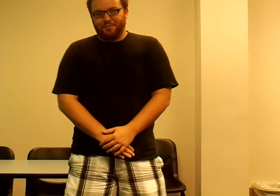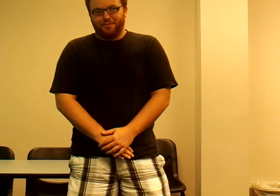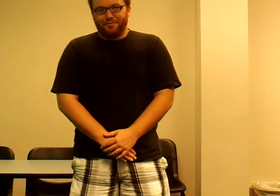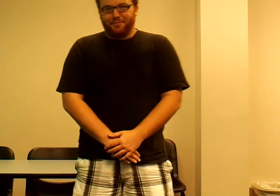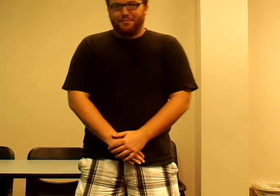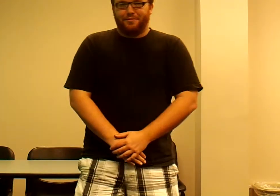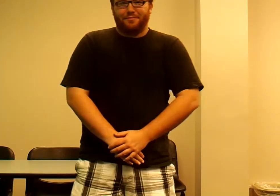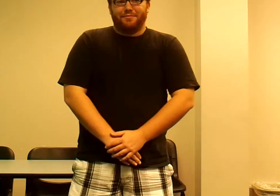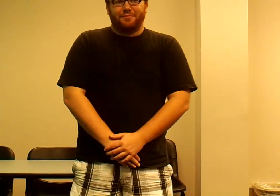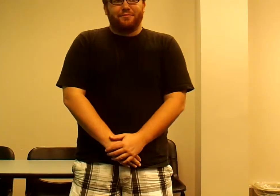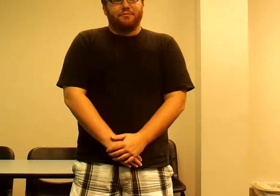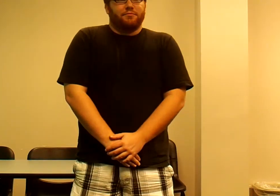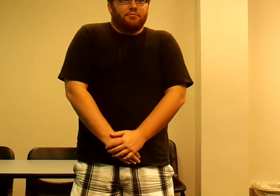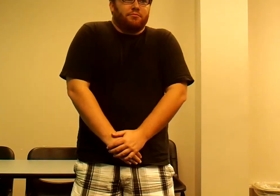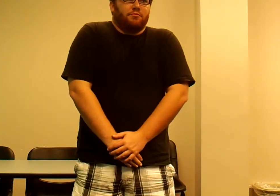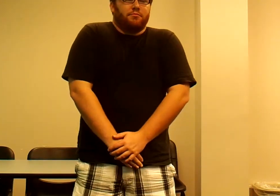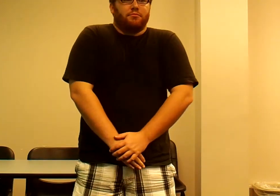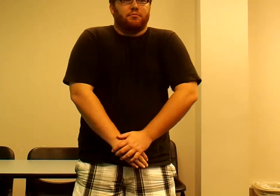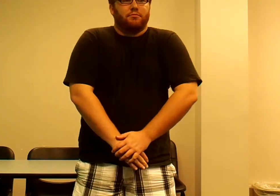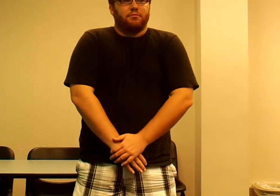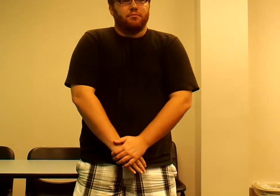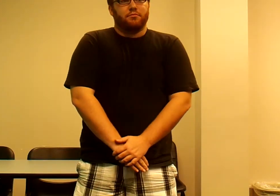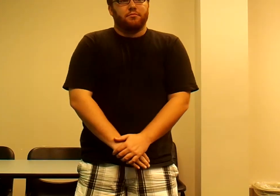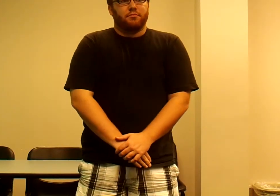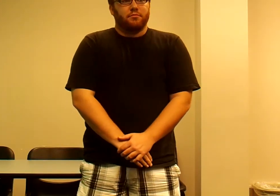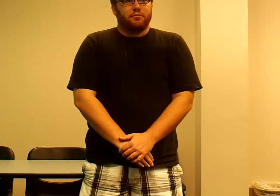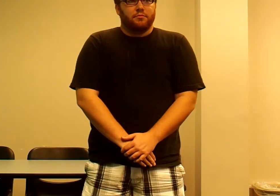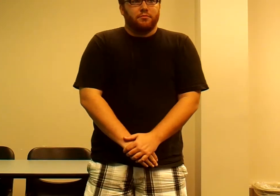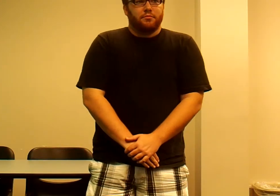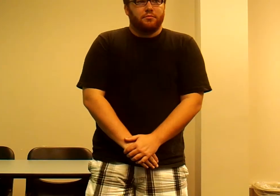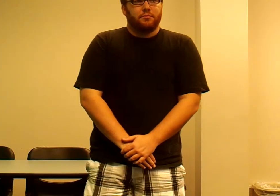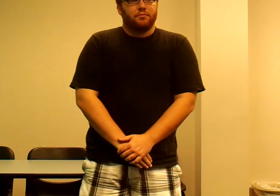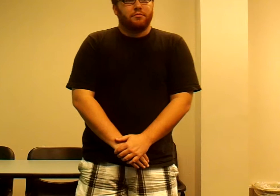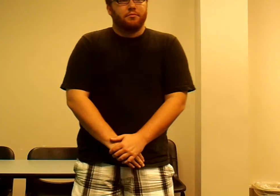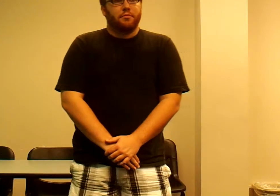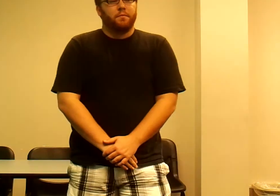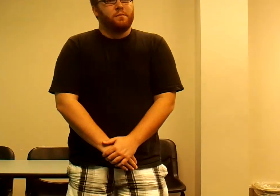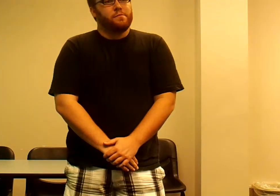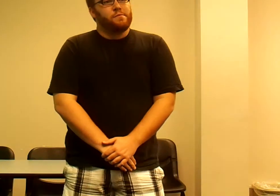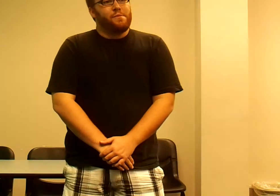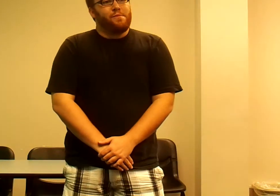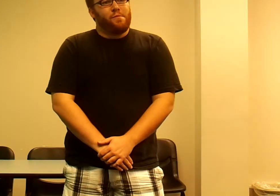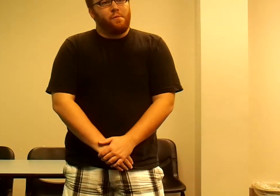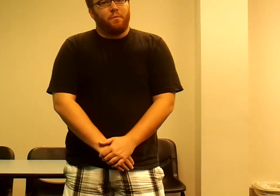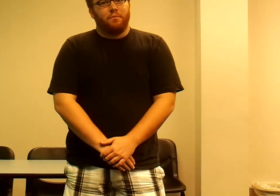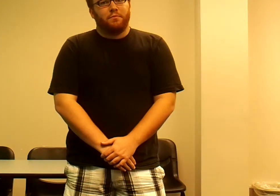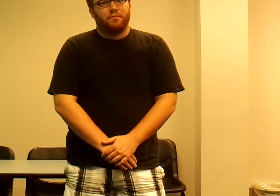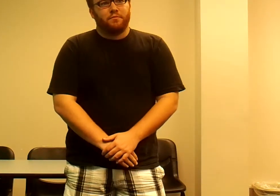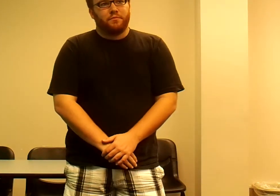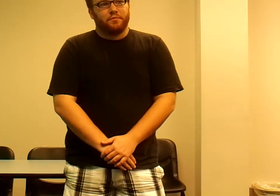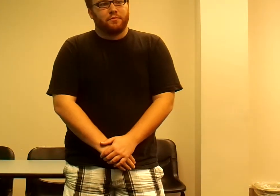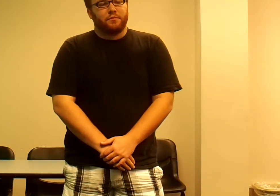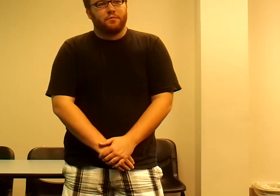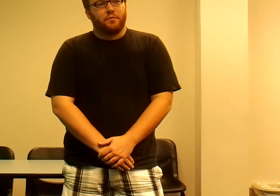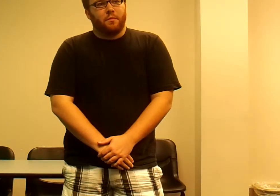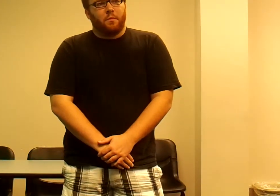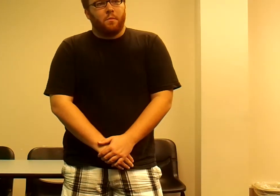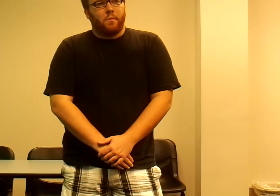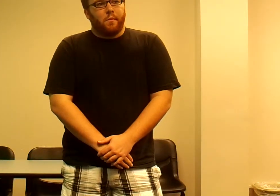The English to Sign portion of the Boeing Fitzmaurice EIPA mock assessment. This is sample A. You